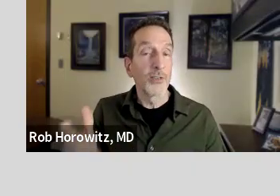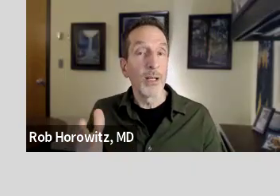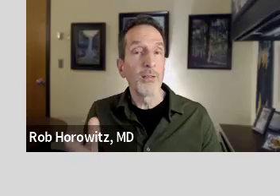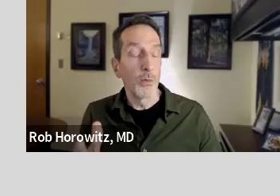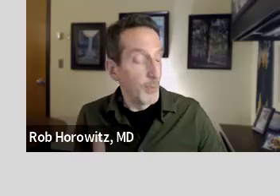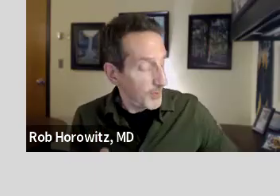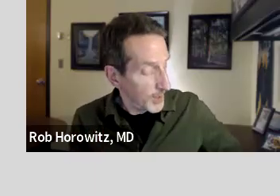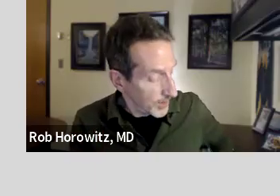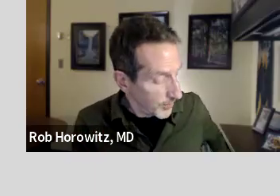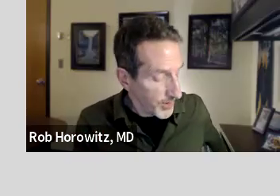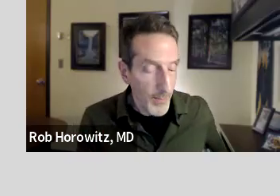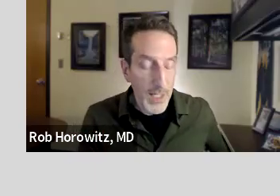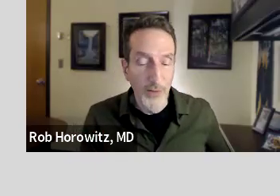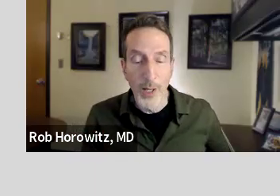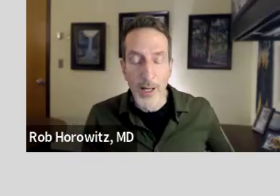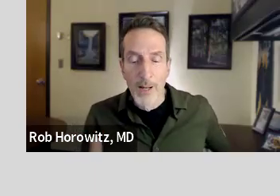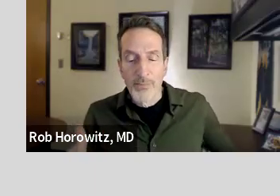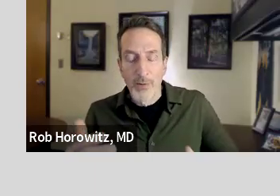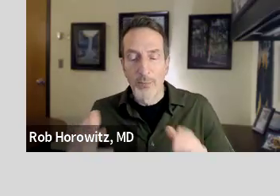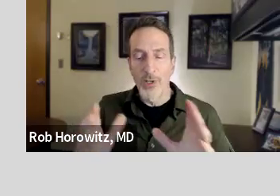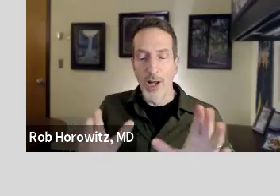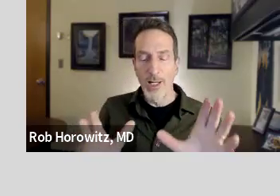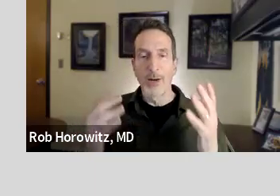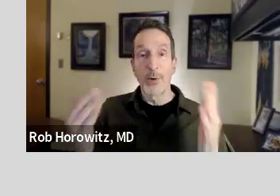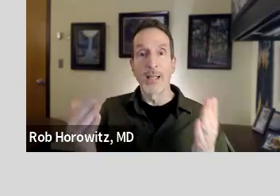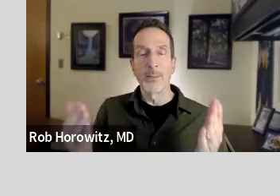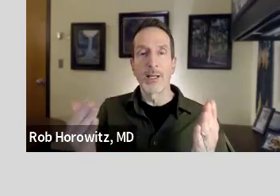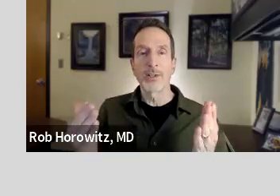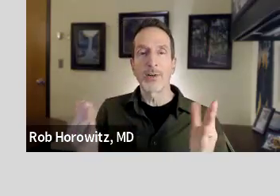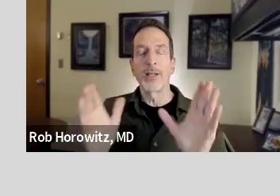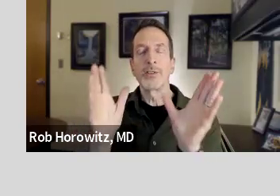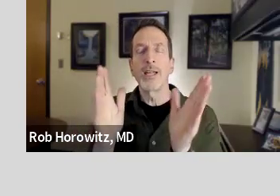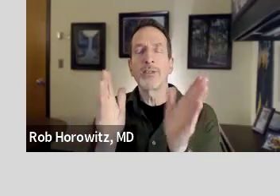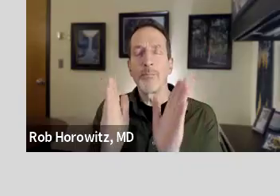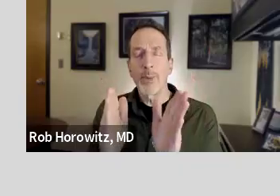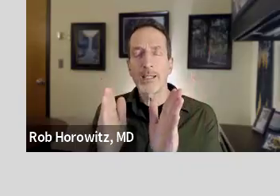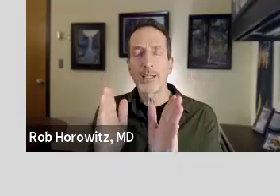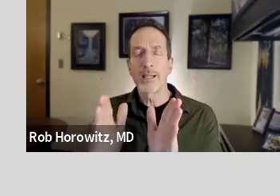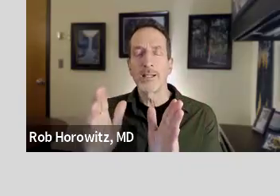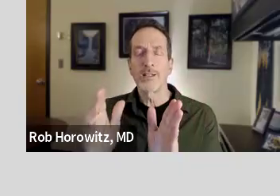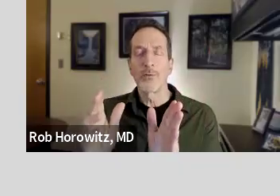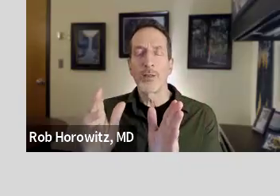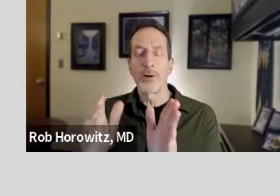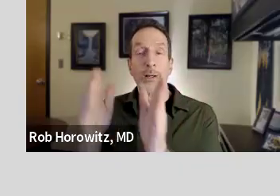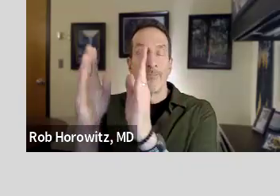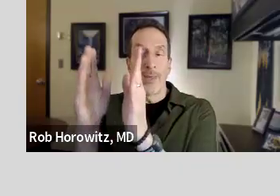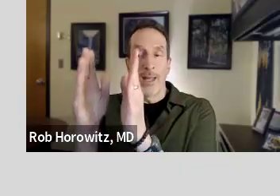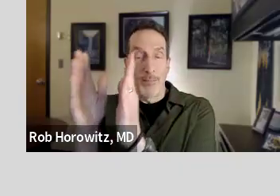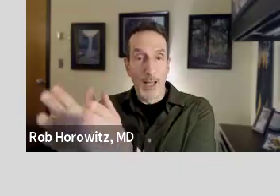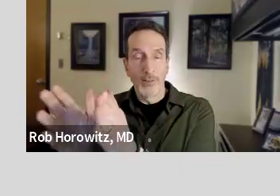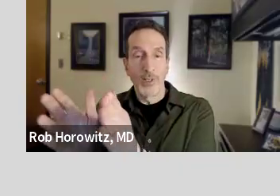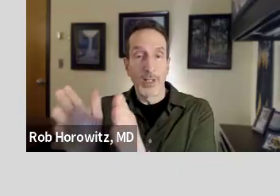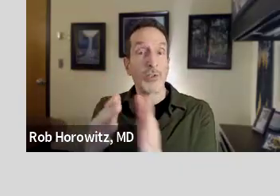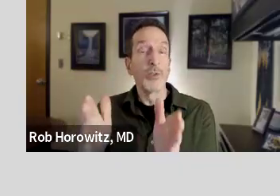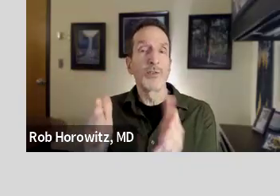controlled trials, and many of you will be familiar with what that means. But when we're talking about randomized trials, to get the best sense of whether